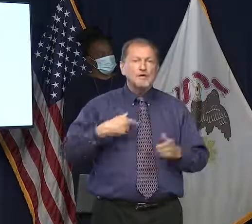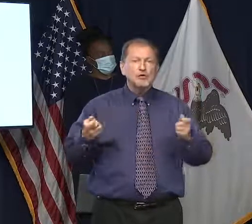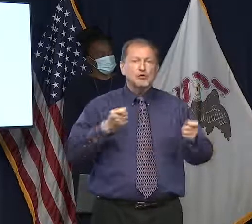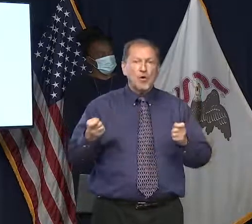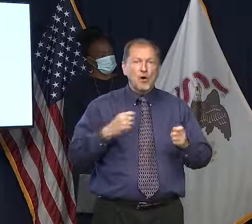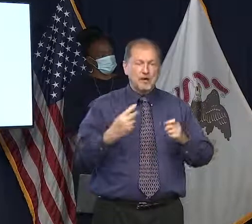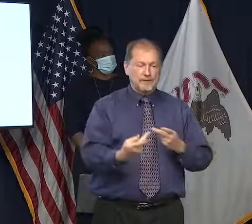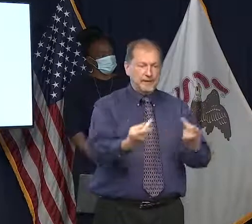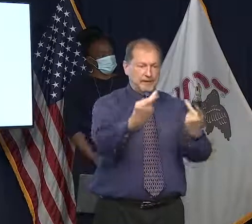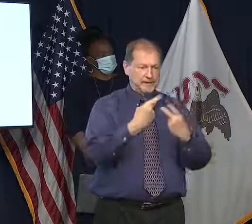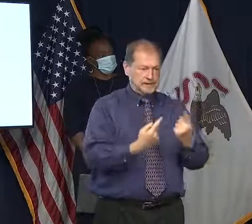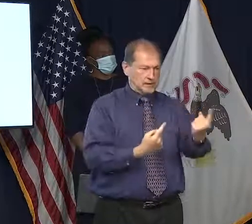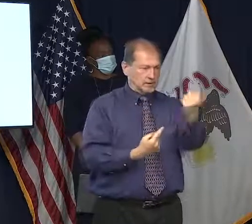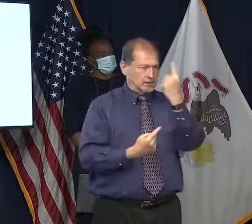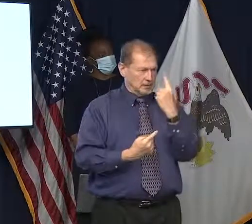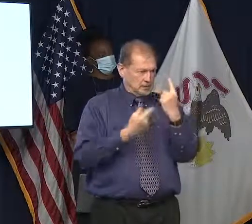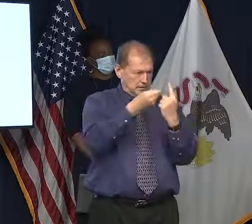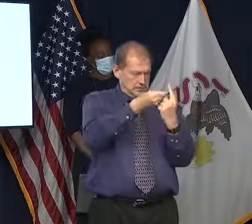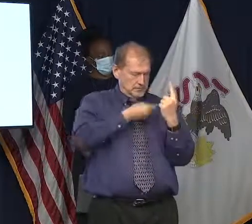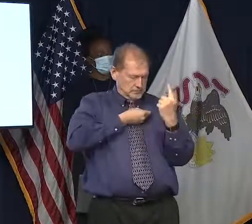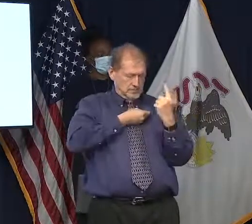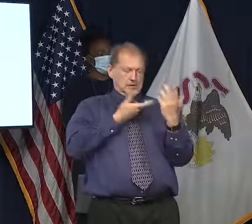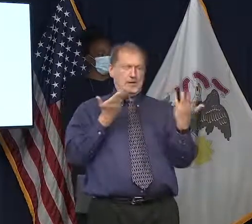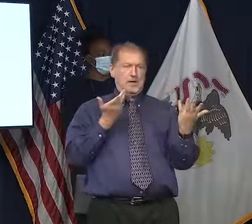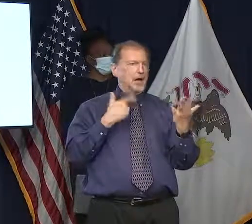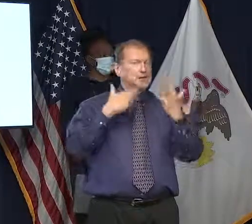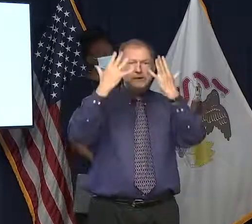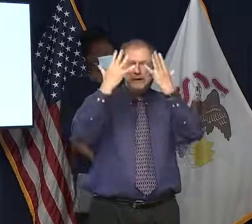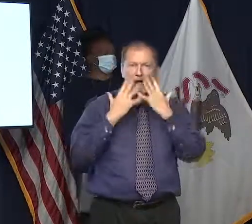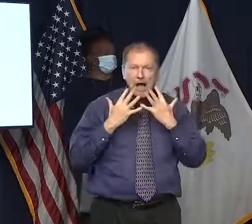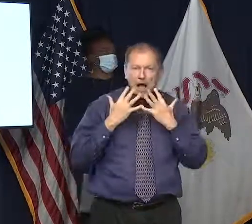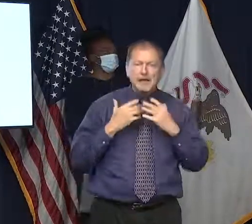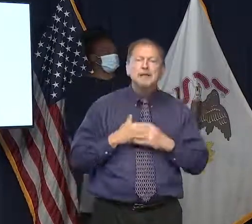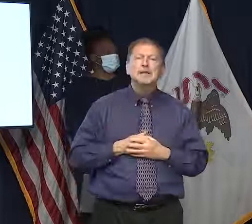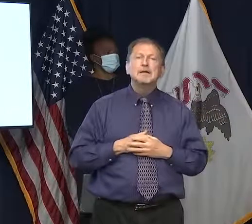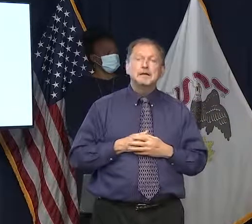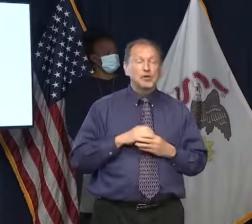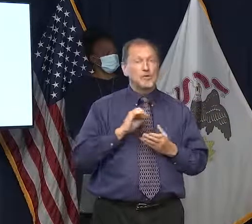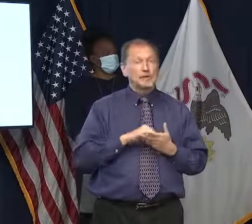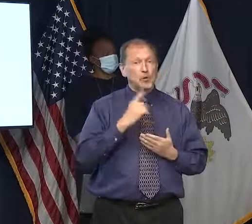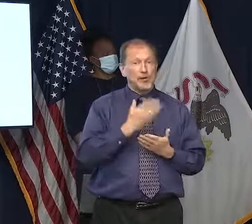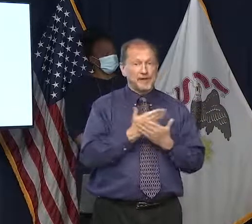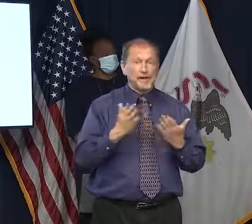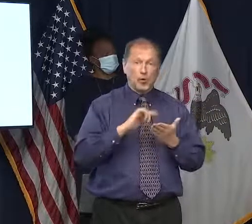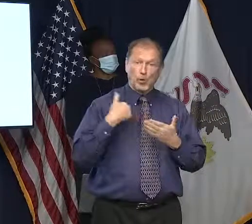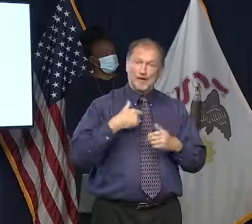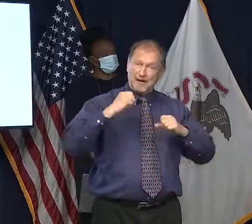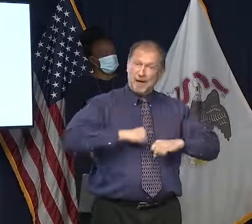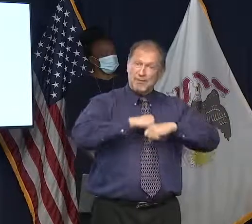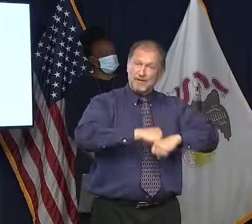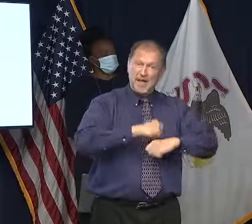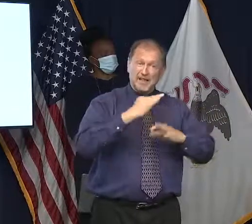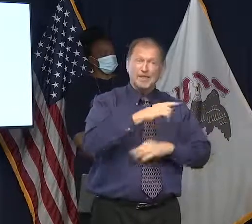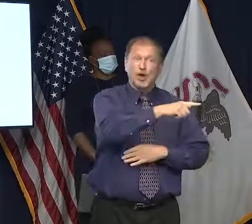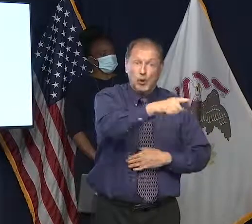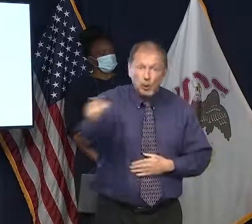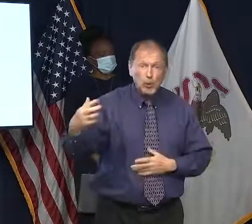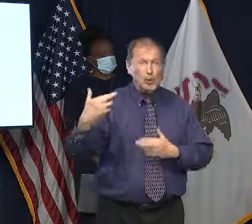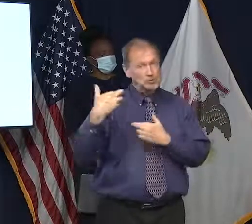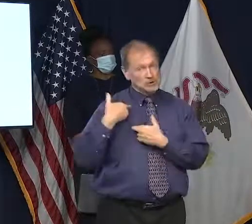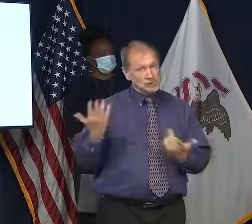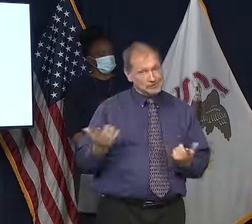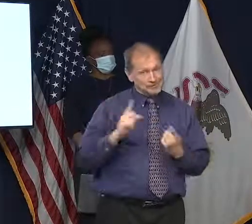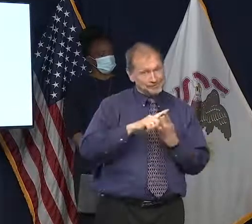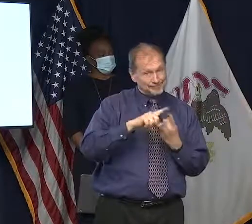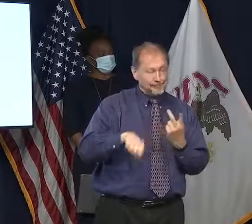you end up in the hospital. So that's the one tragedy of this. The second thing is we are also part of the community.